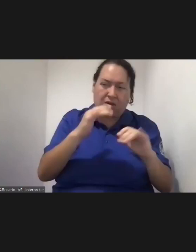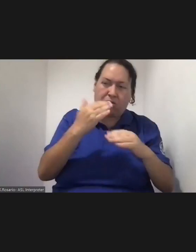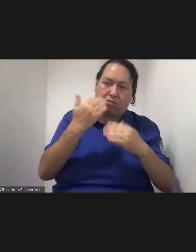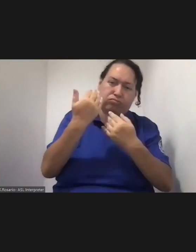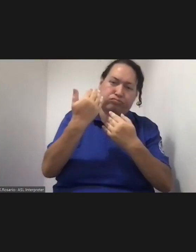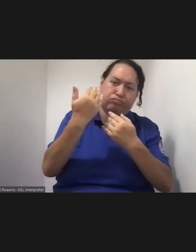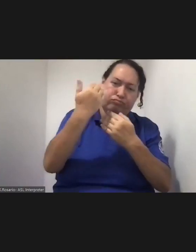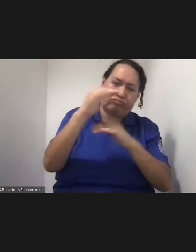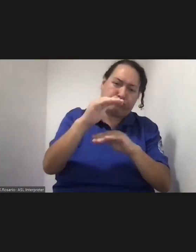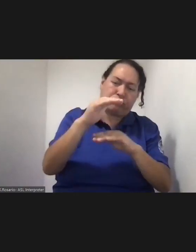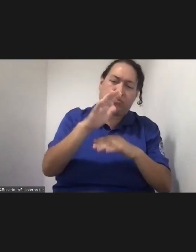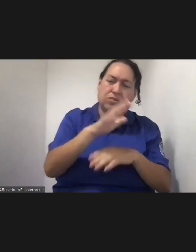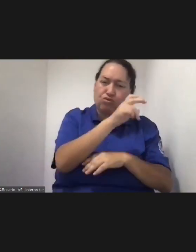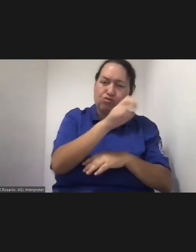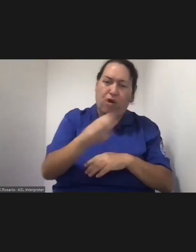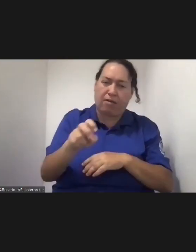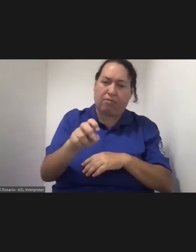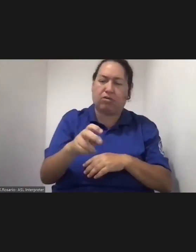that?